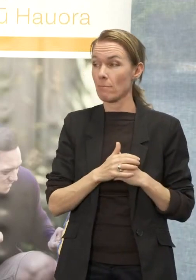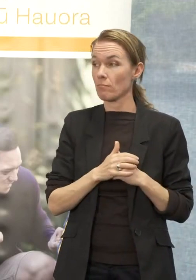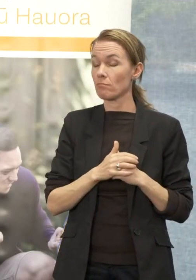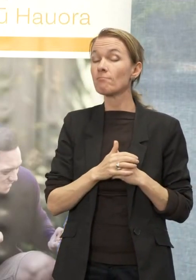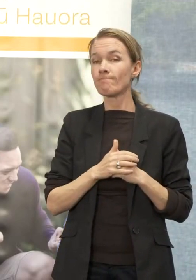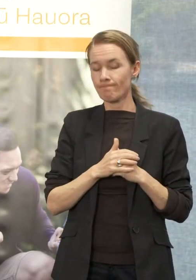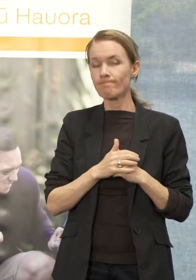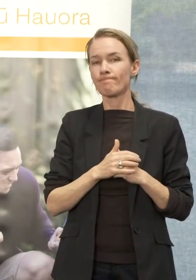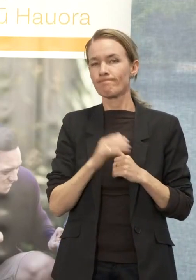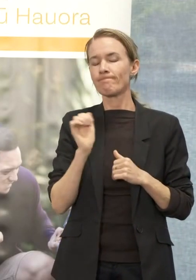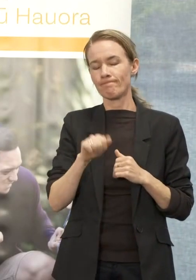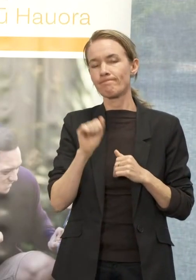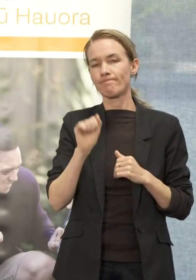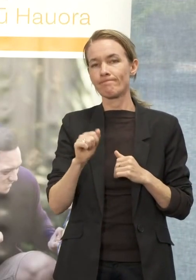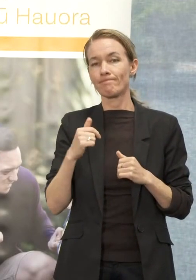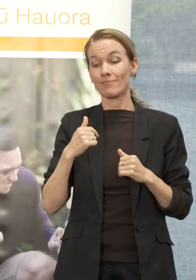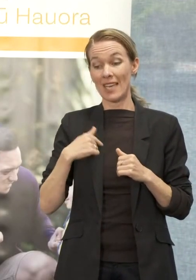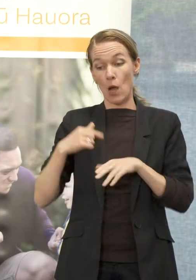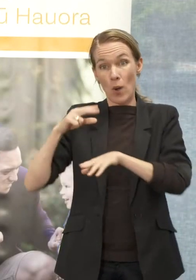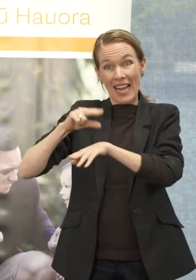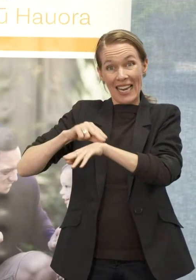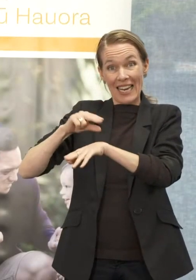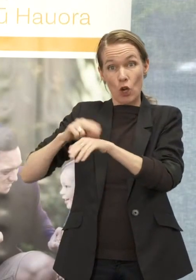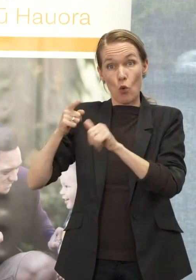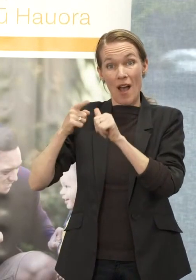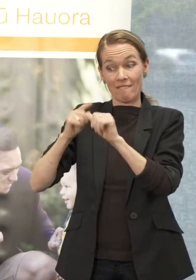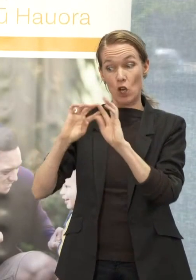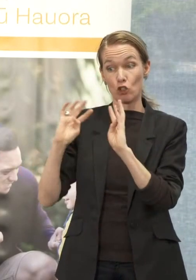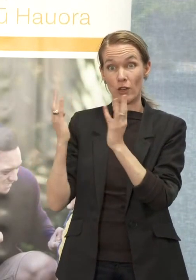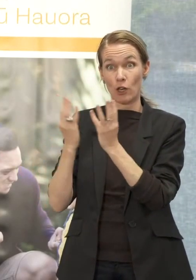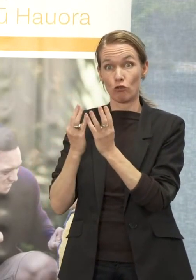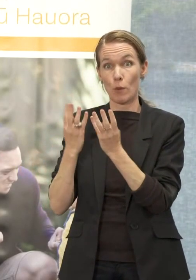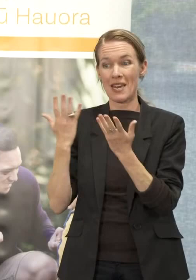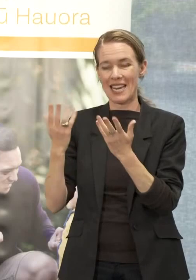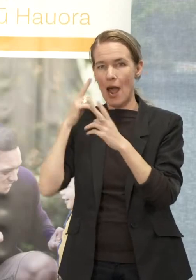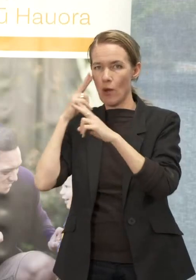that our clinical